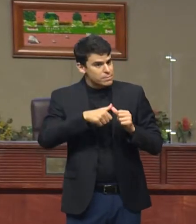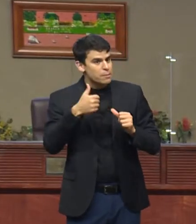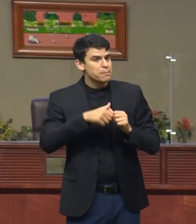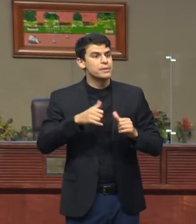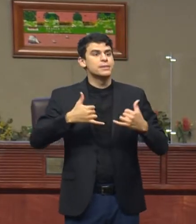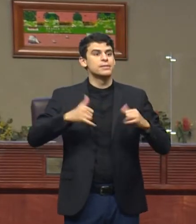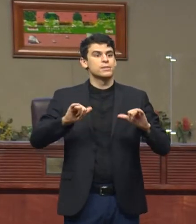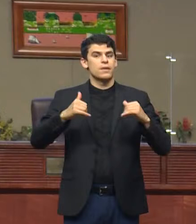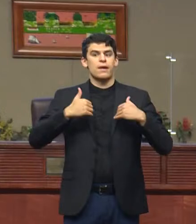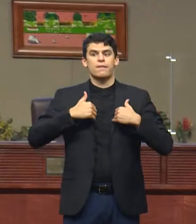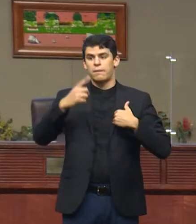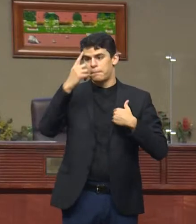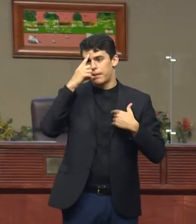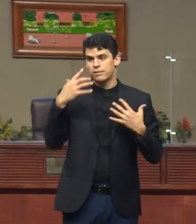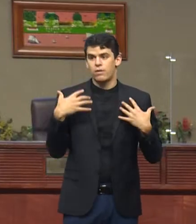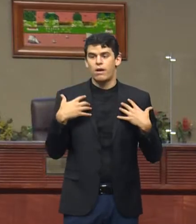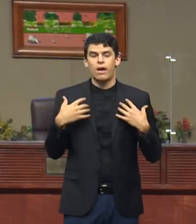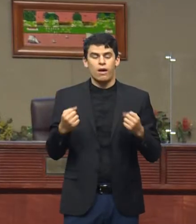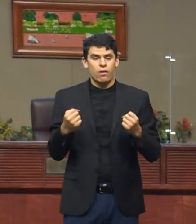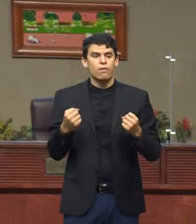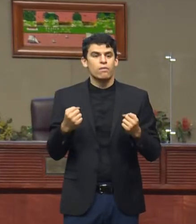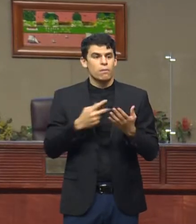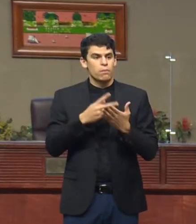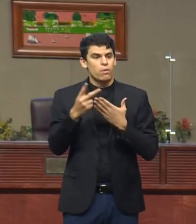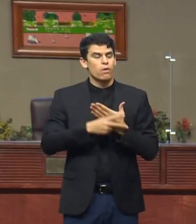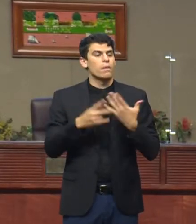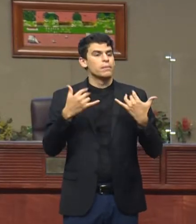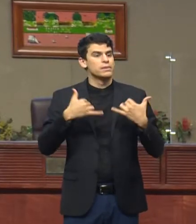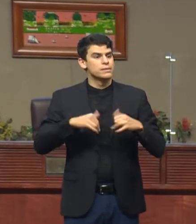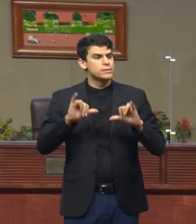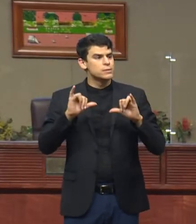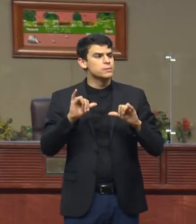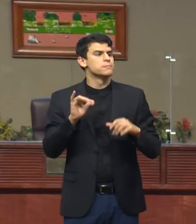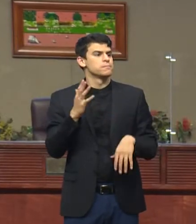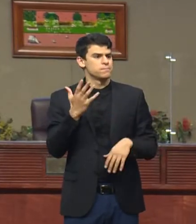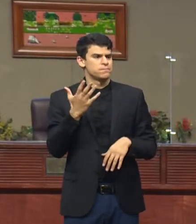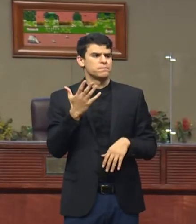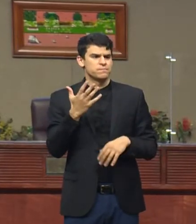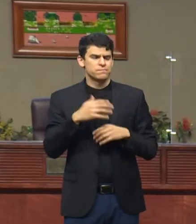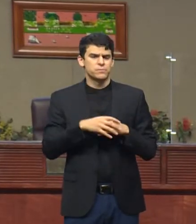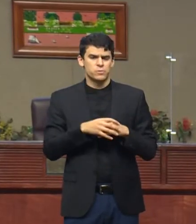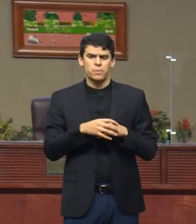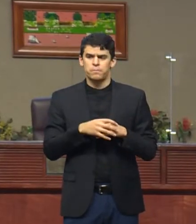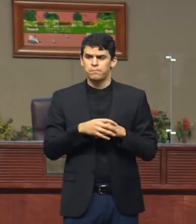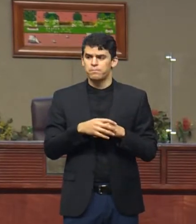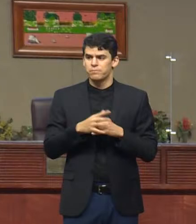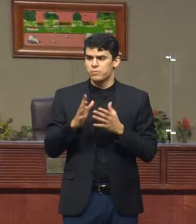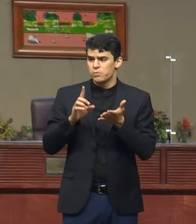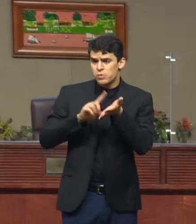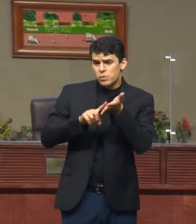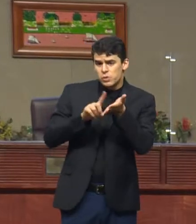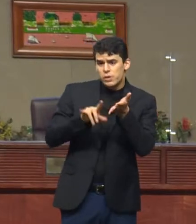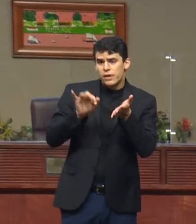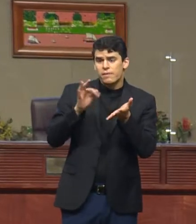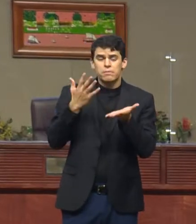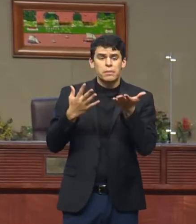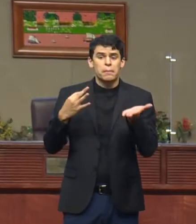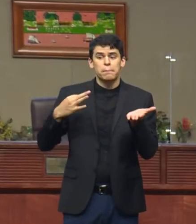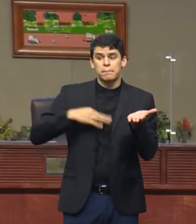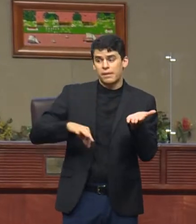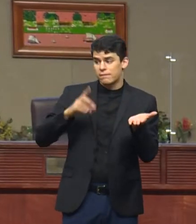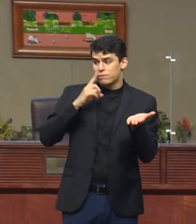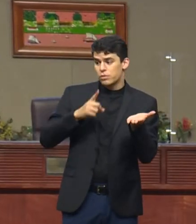talked about, Orange Connects, to take a look at it and see if it's something that can be beneficial to you.